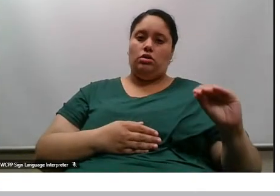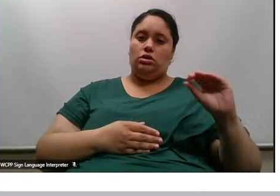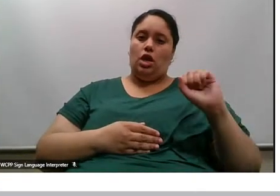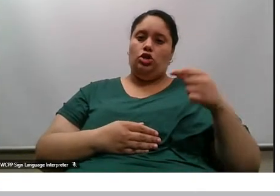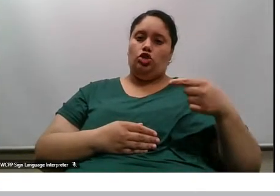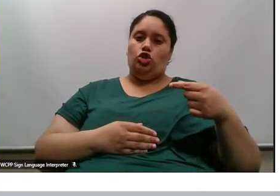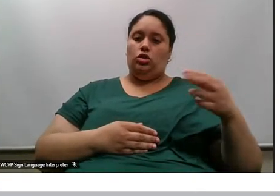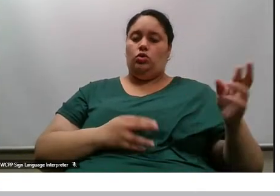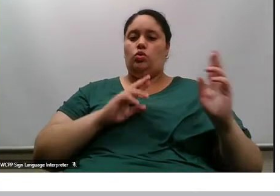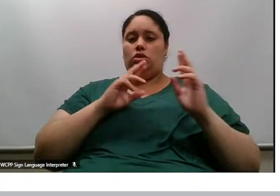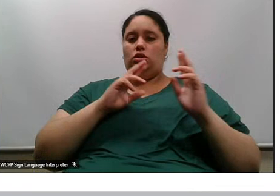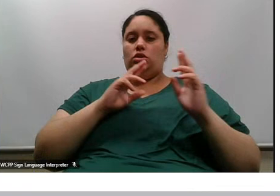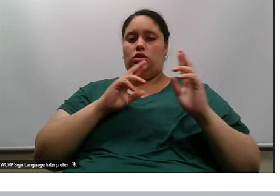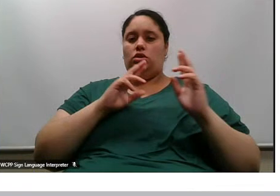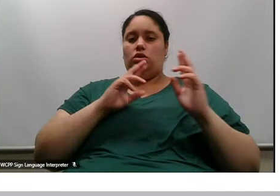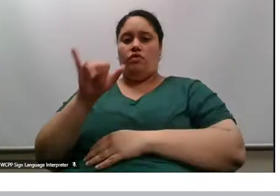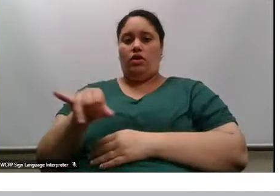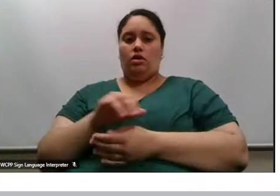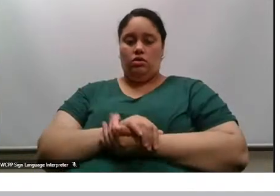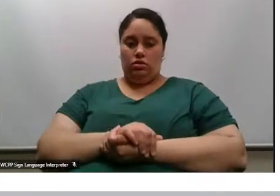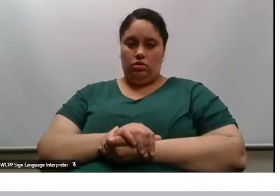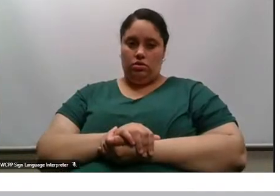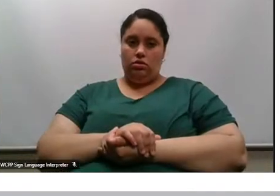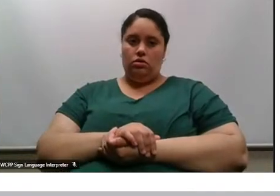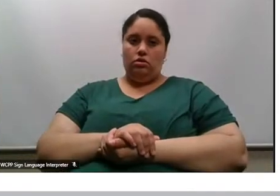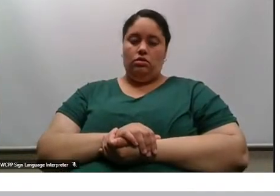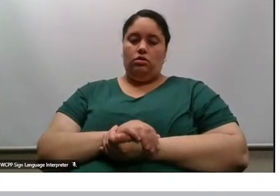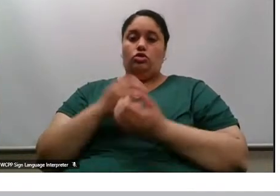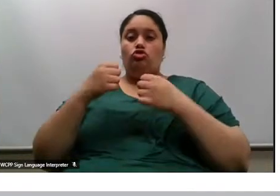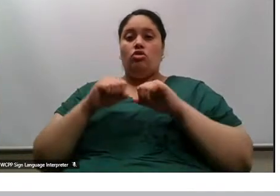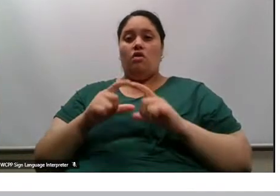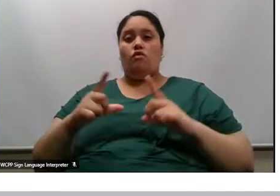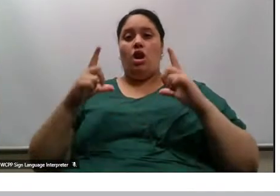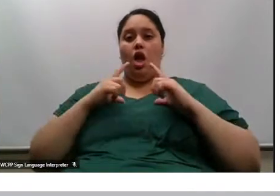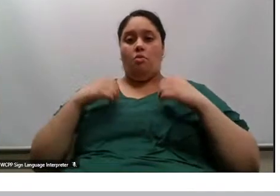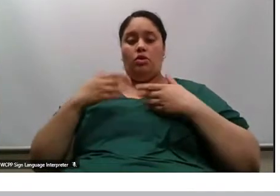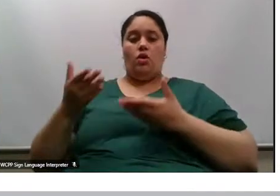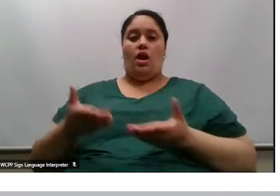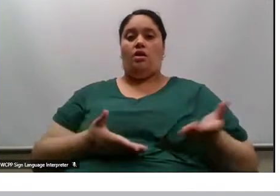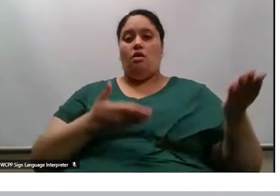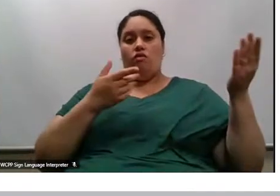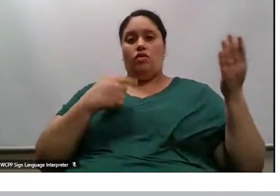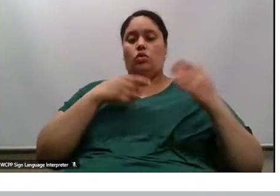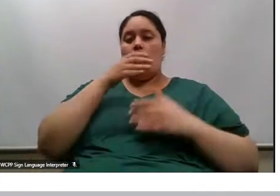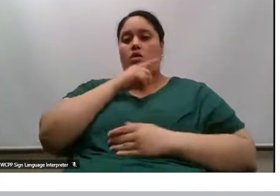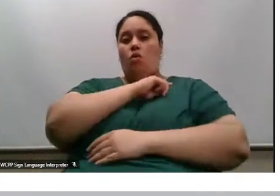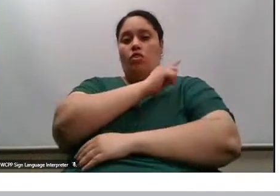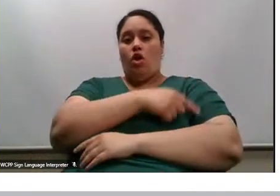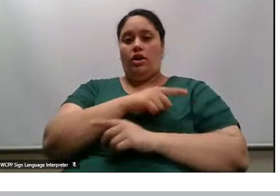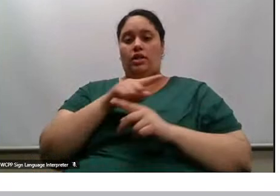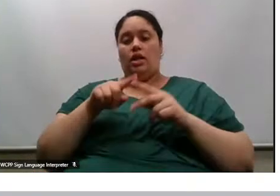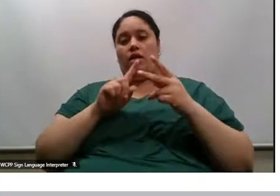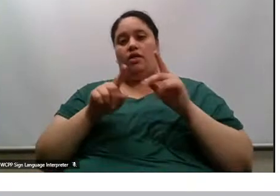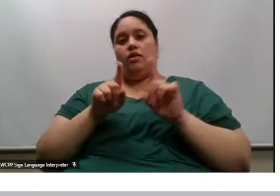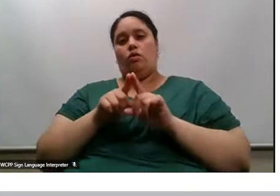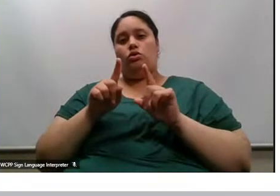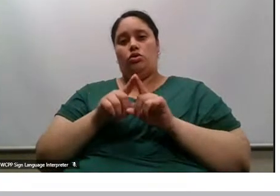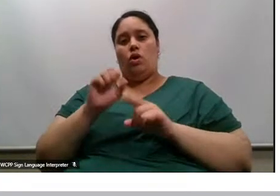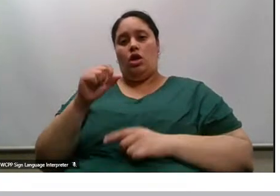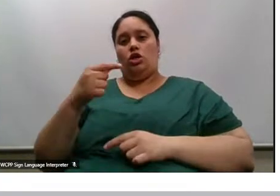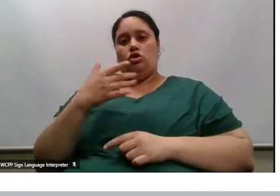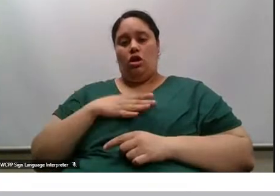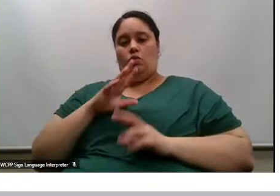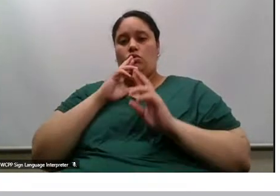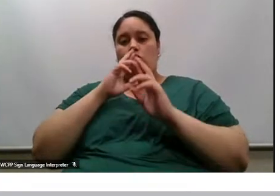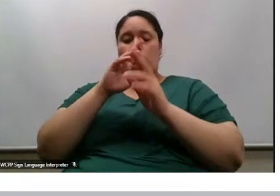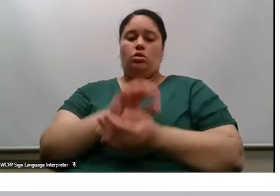AG to give feedback in that regard as well. So, Chair, if you'd allow me to hand over to the Liquor Authority and then if the AG is going